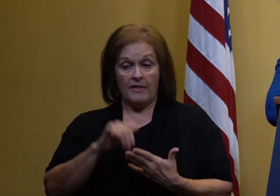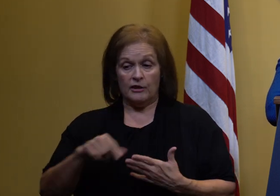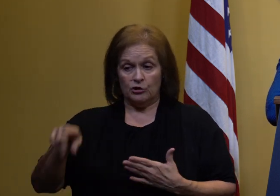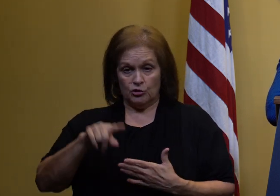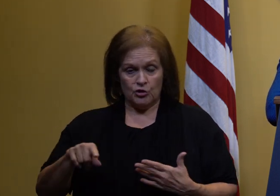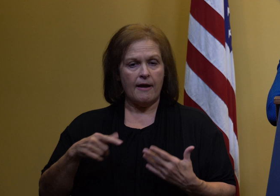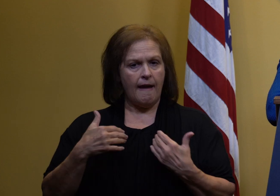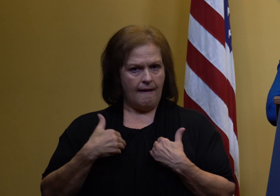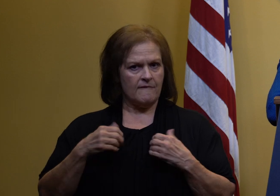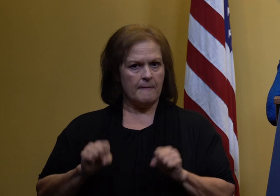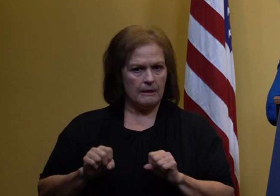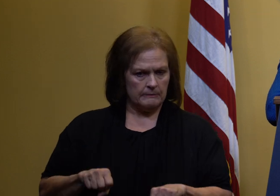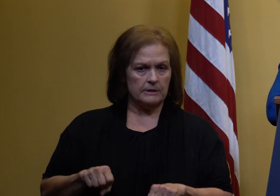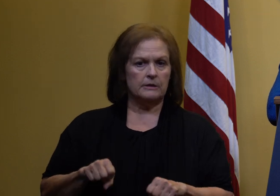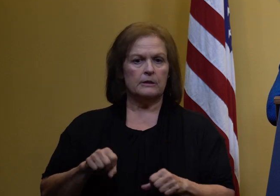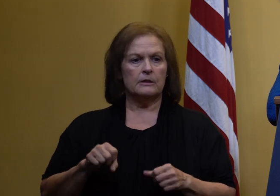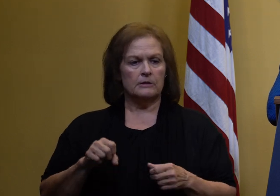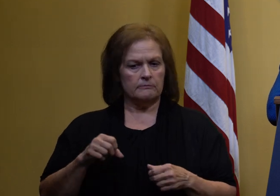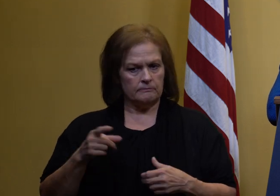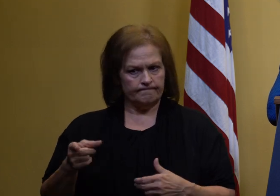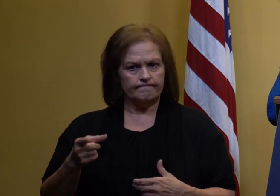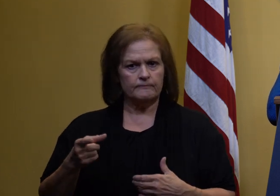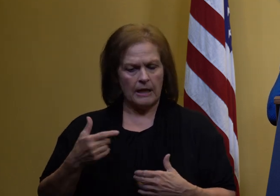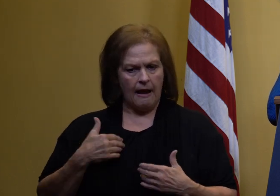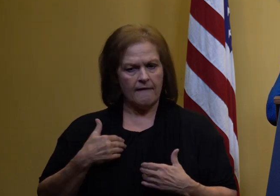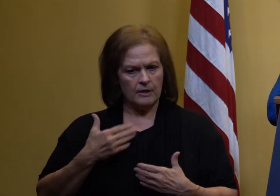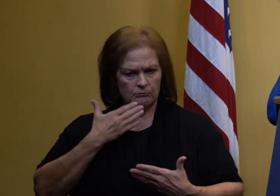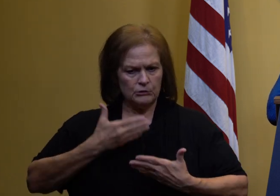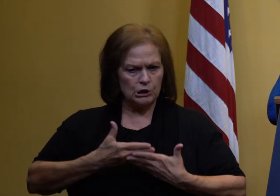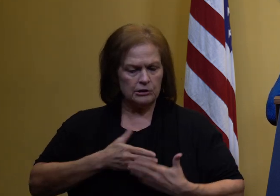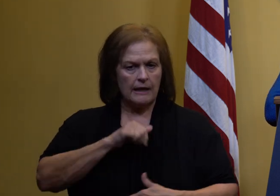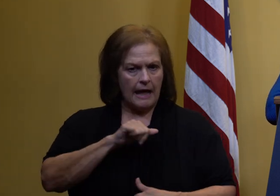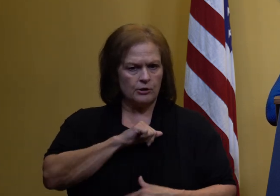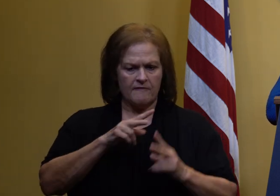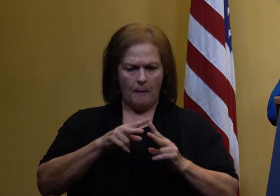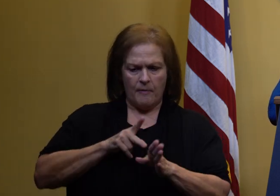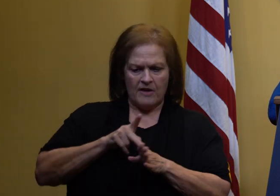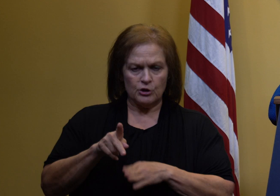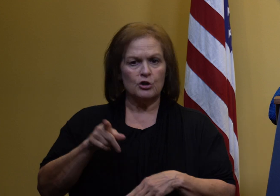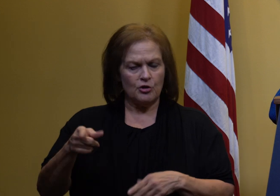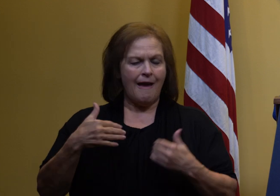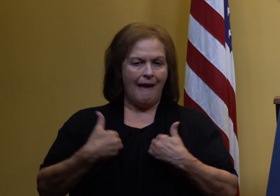has the stamina, she has what it takes, a fearless attitude and approach and professionalism. Bottom line,